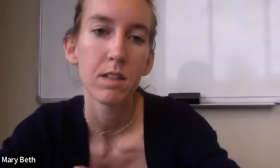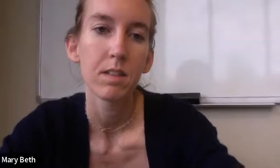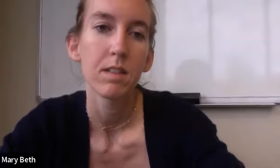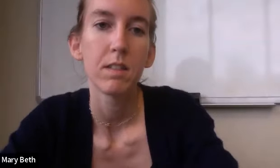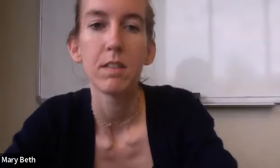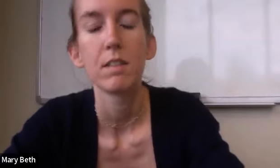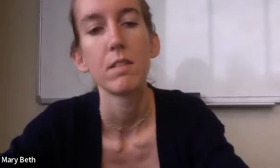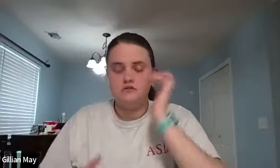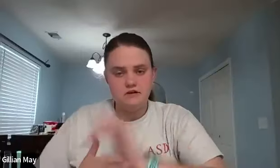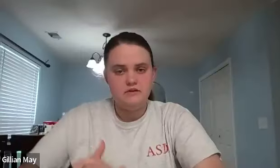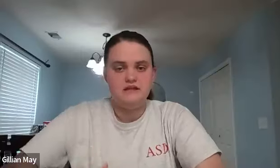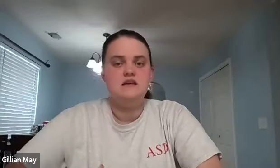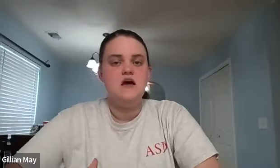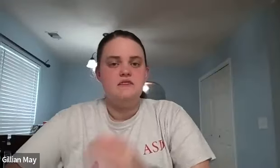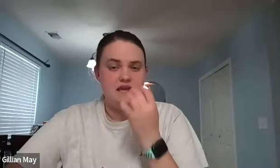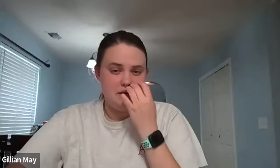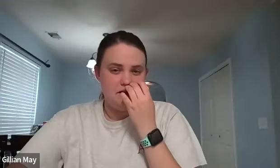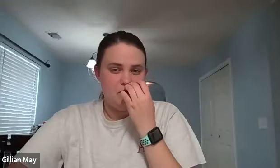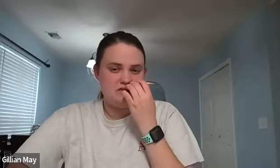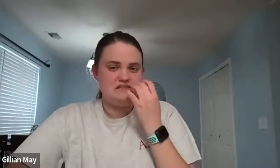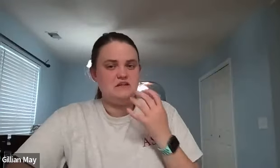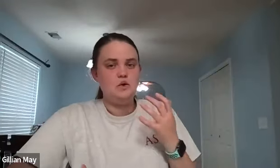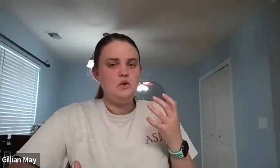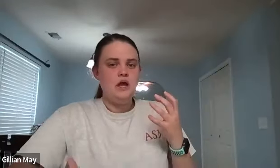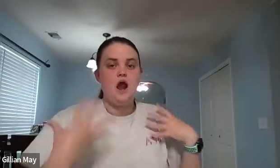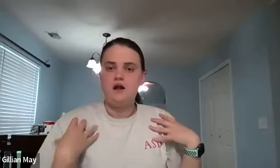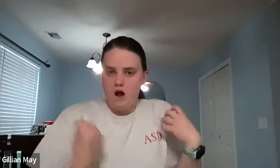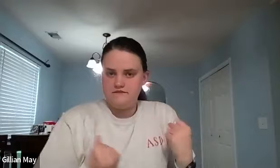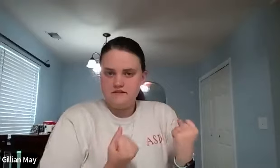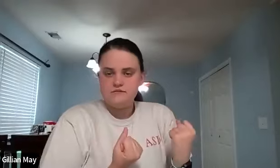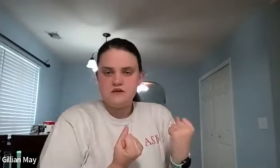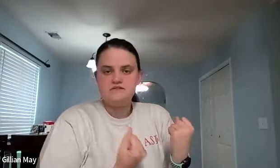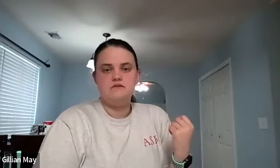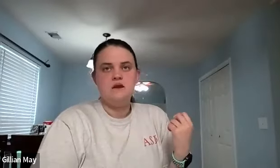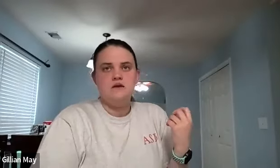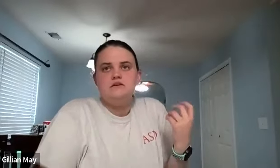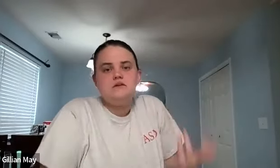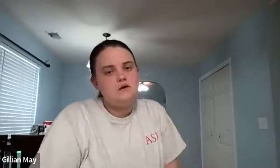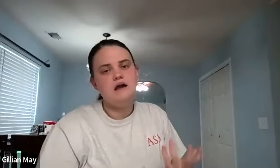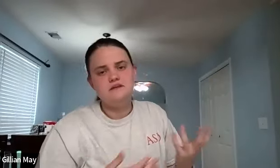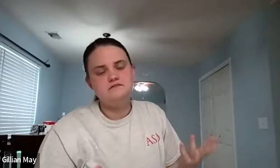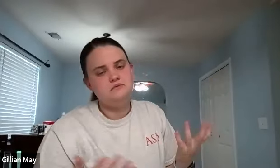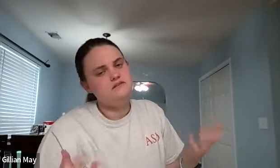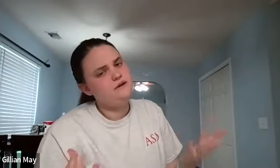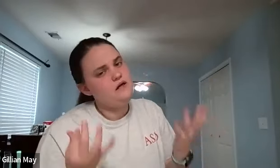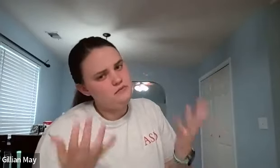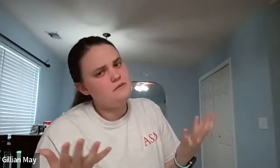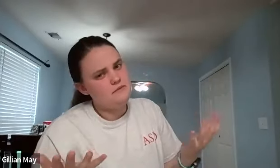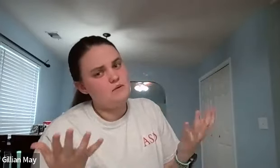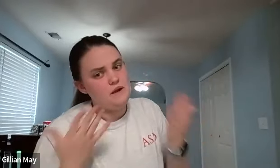auditory and hearing aids and cochlear implants, they can be almost a little not confident in themselves. And, I think if we all remember back when we were